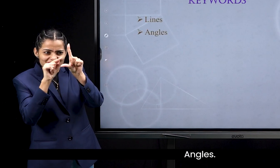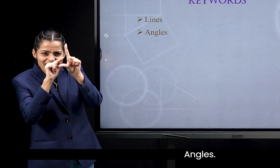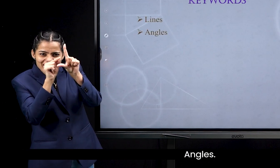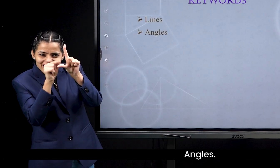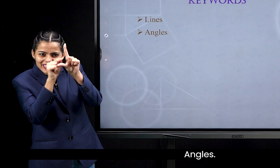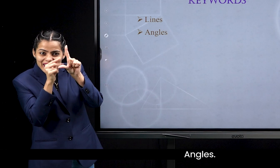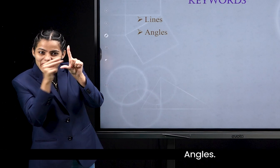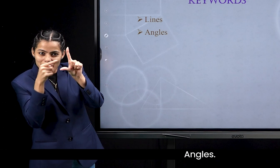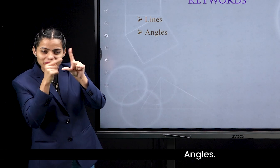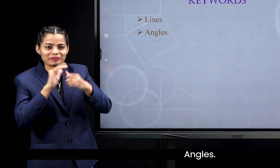angles,